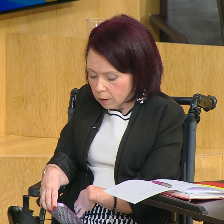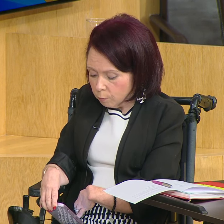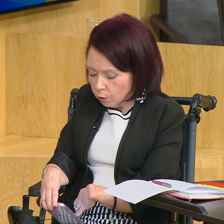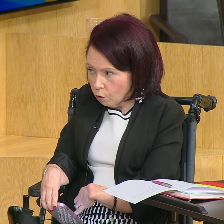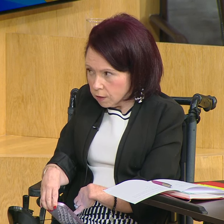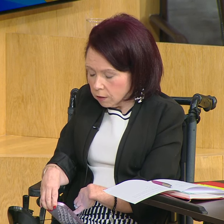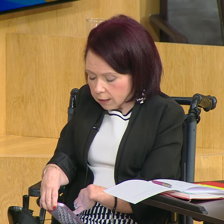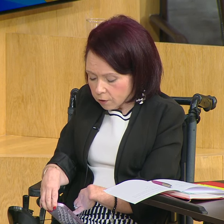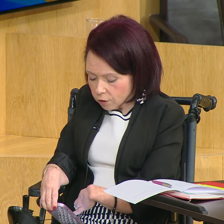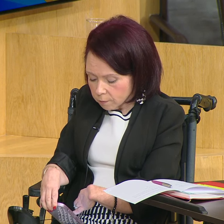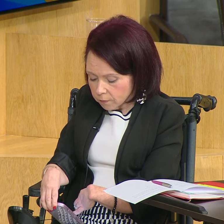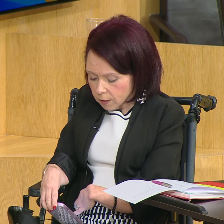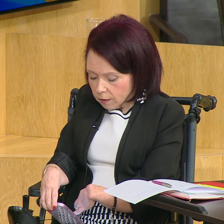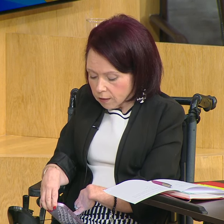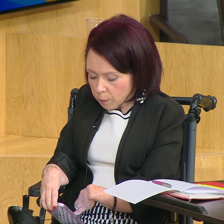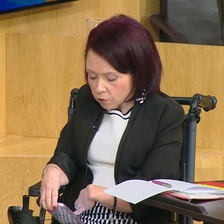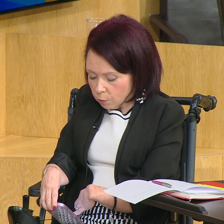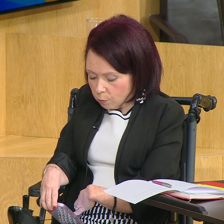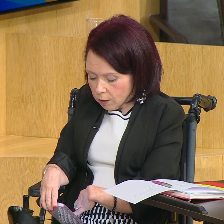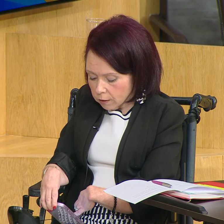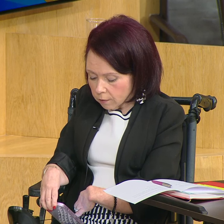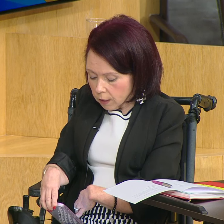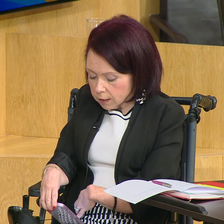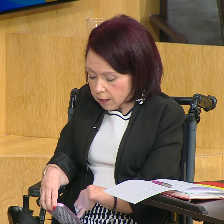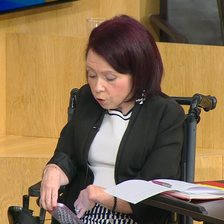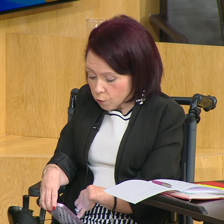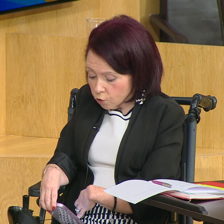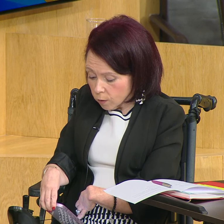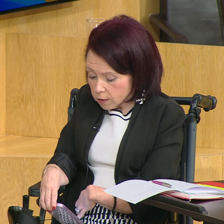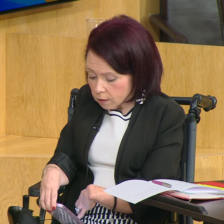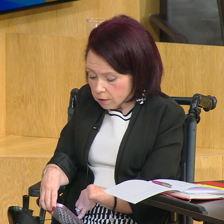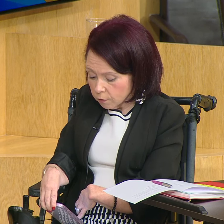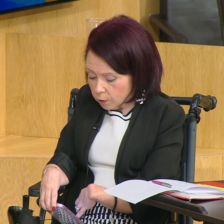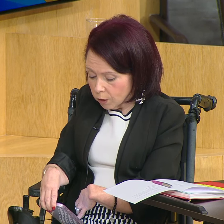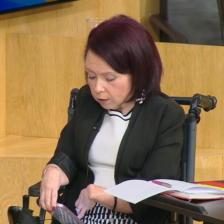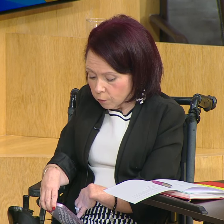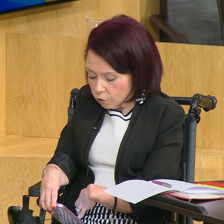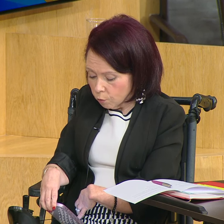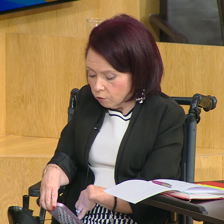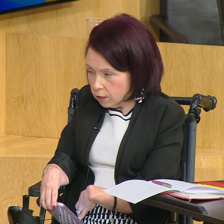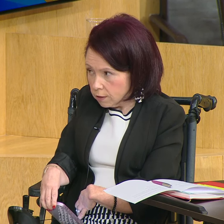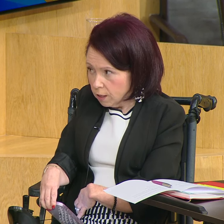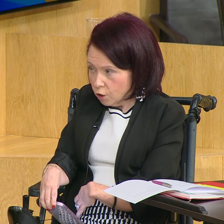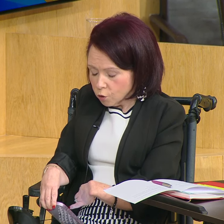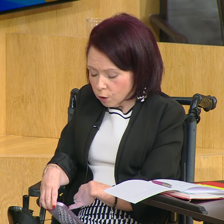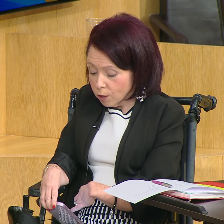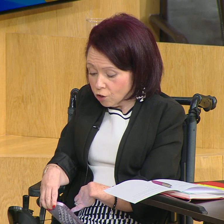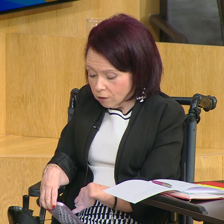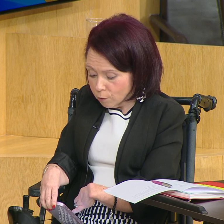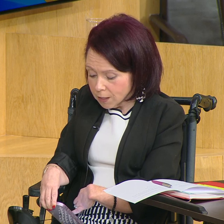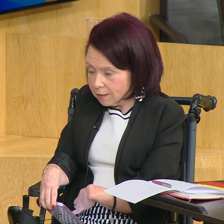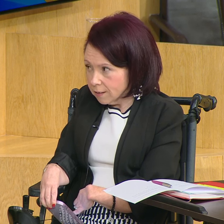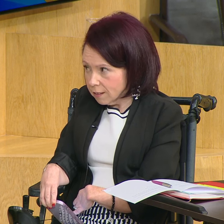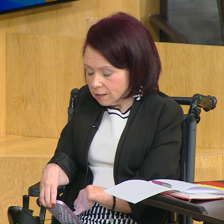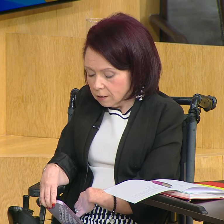fight, but a lot of us are tired, especially when we hear that a director of social work says stuff like, 'We can't afford your human rights.' So the question